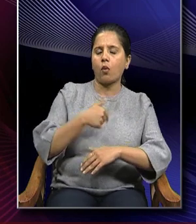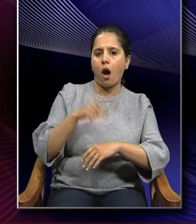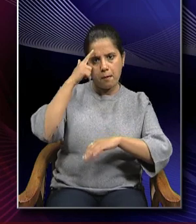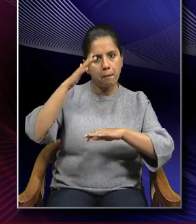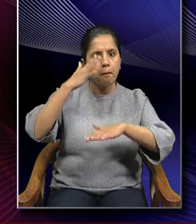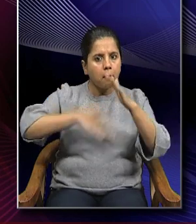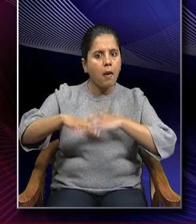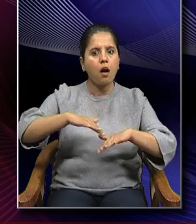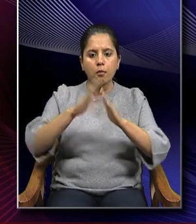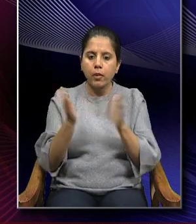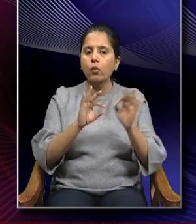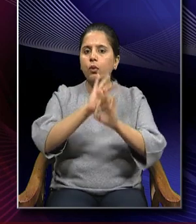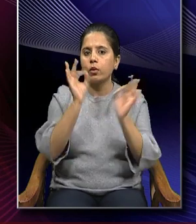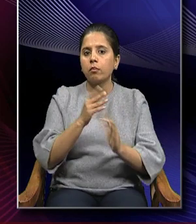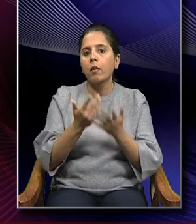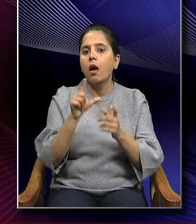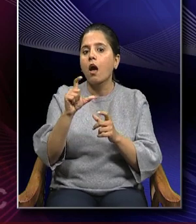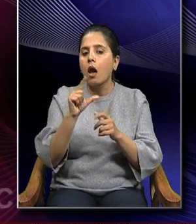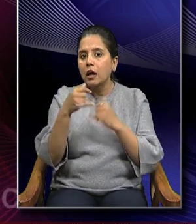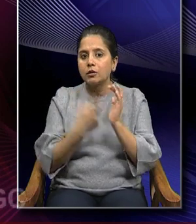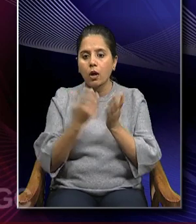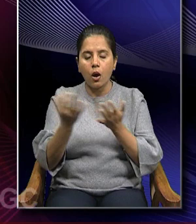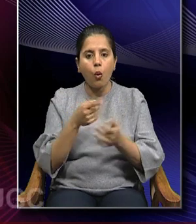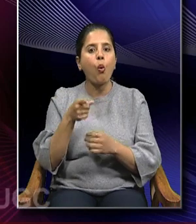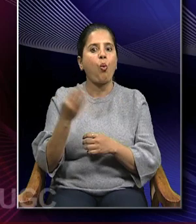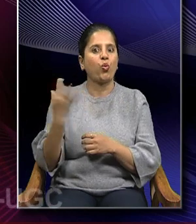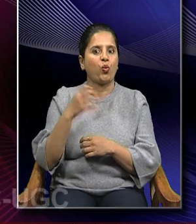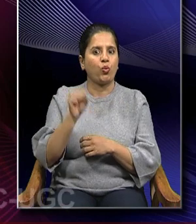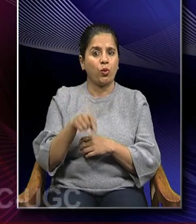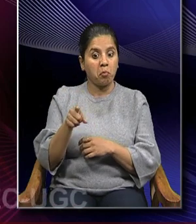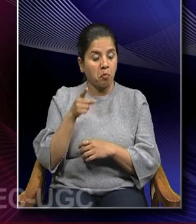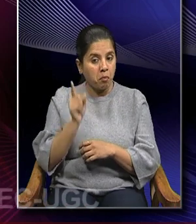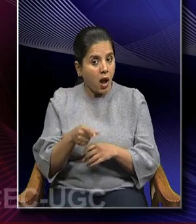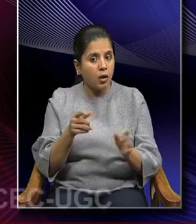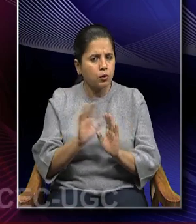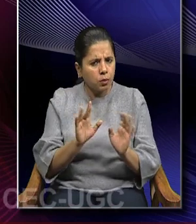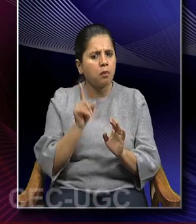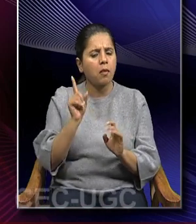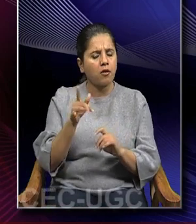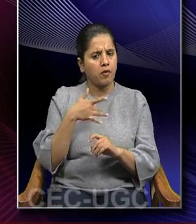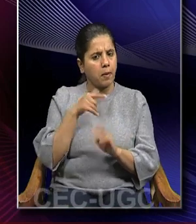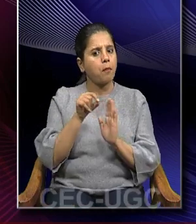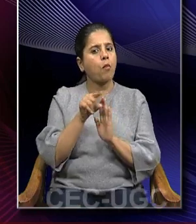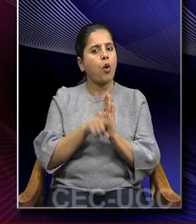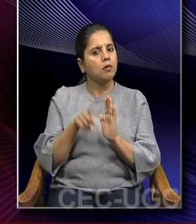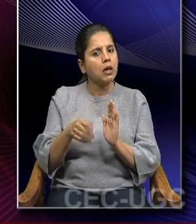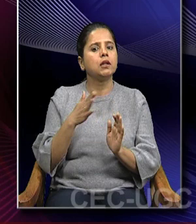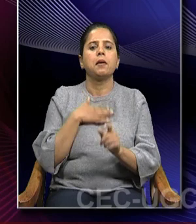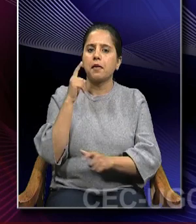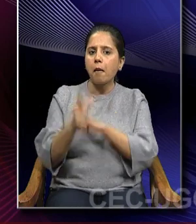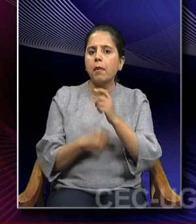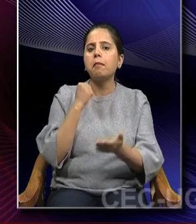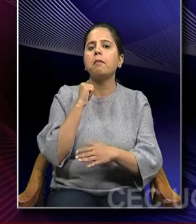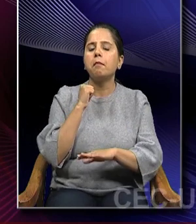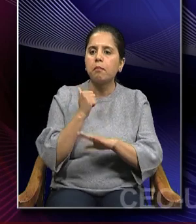time, so that customers may feel that newness, not because of compulsion, but that should become a policy of my company, of